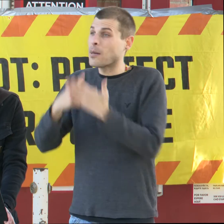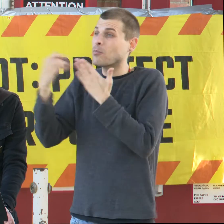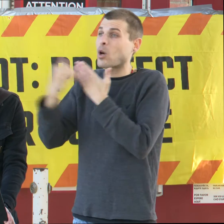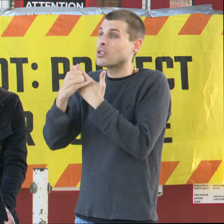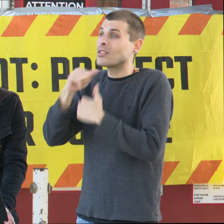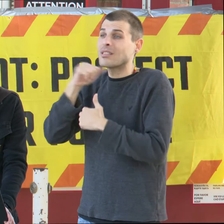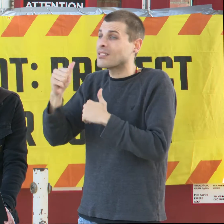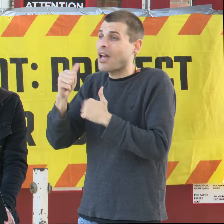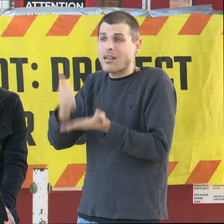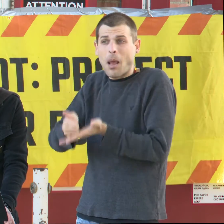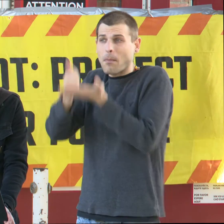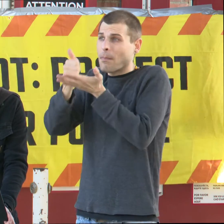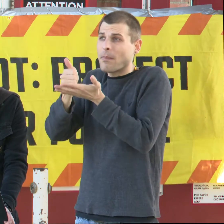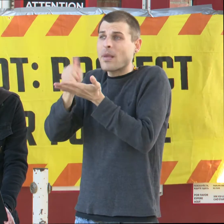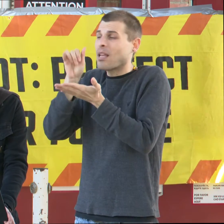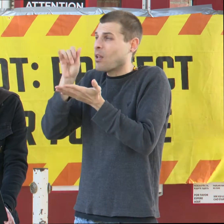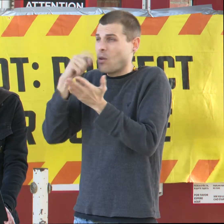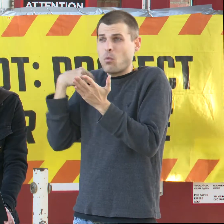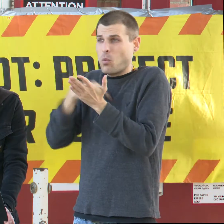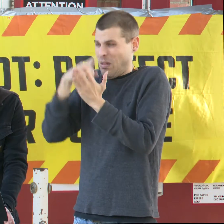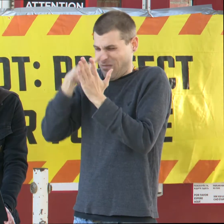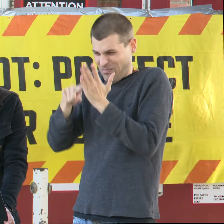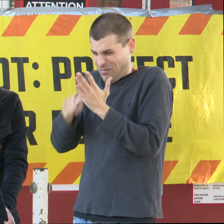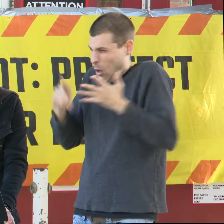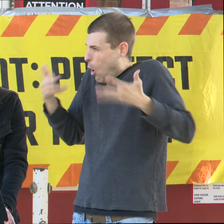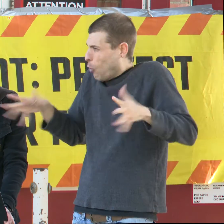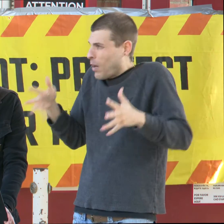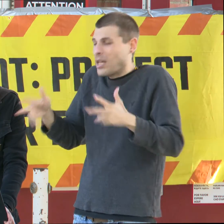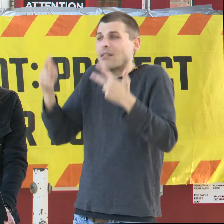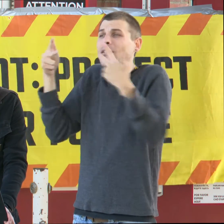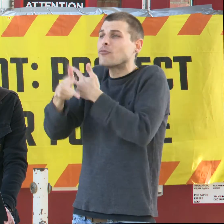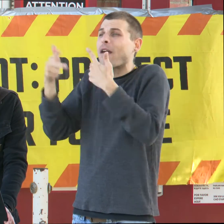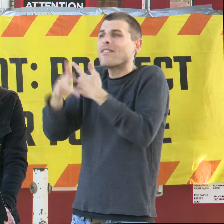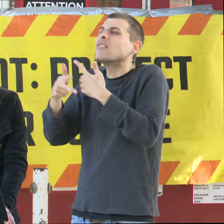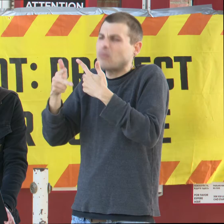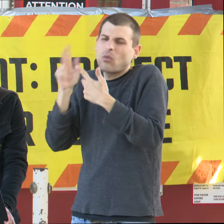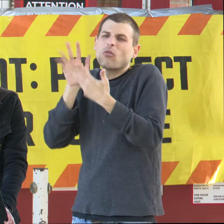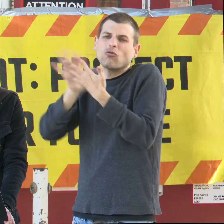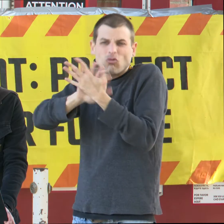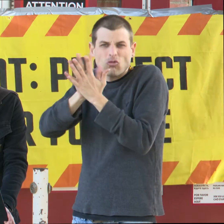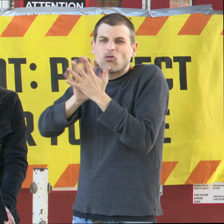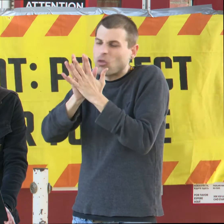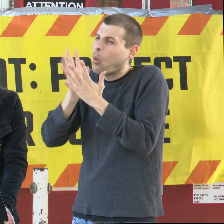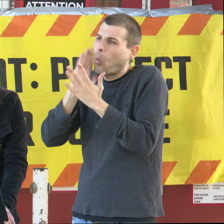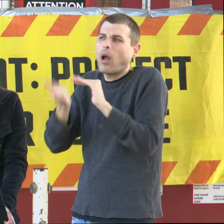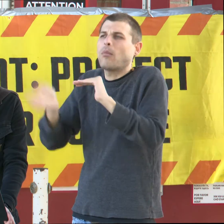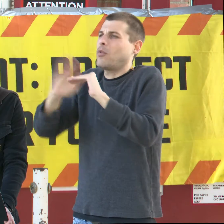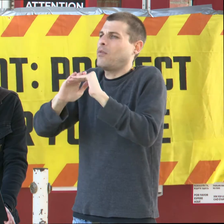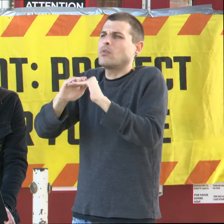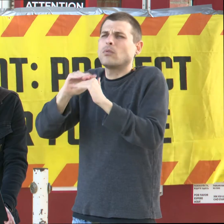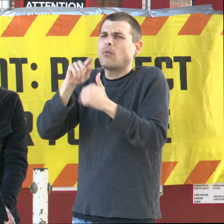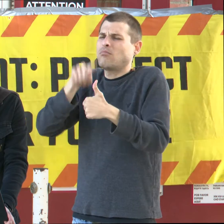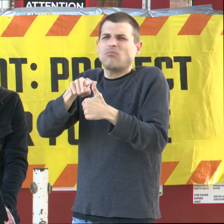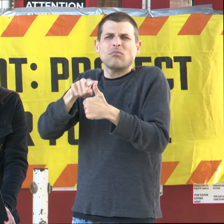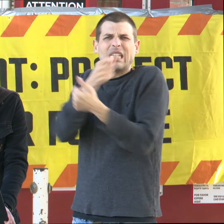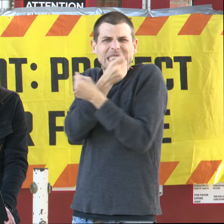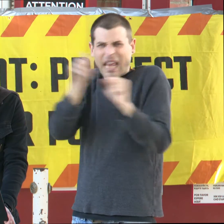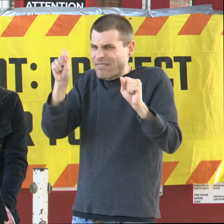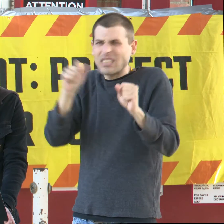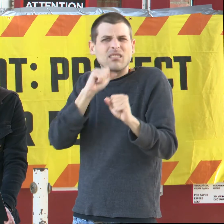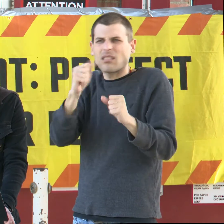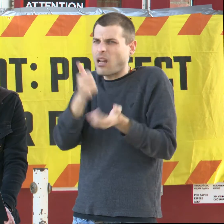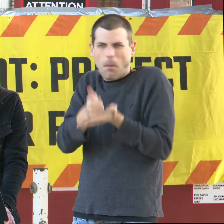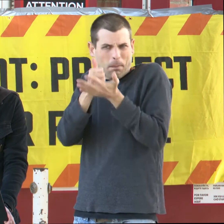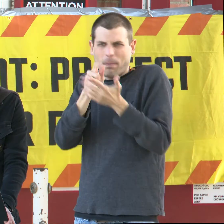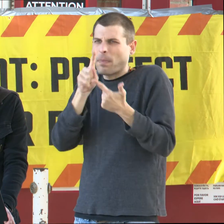ODOT's data suggests it will do little or nothing to improve congestion. So this project does not improve safety, does not relieve congestion, or does not help